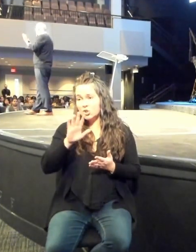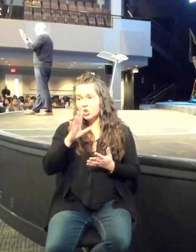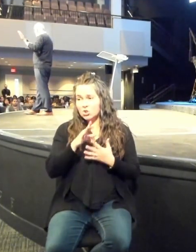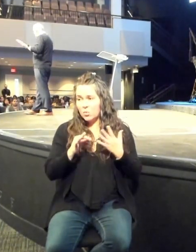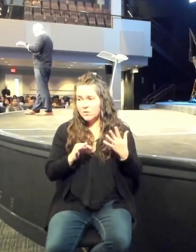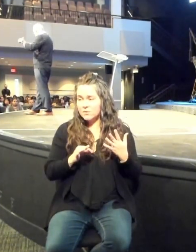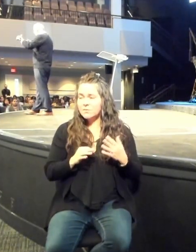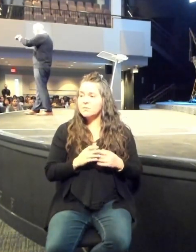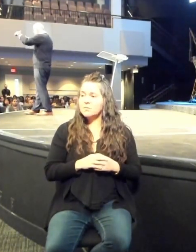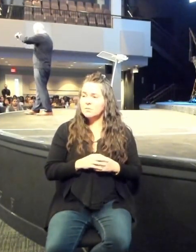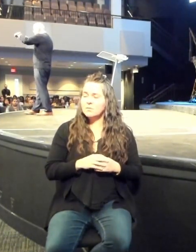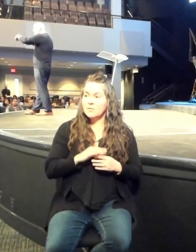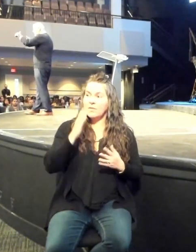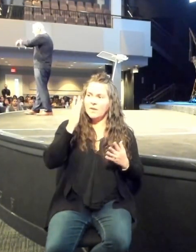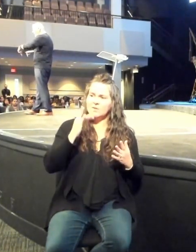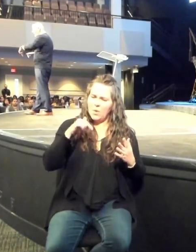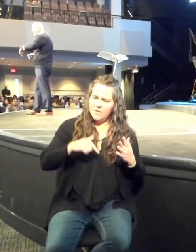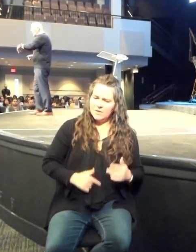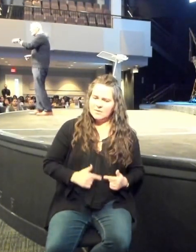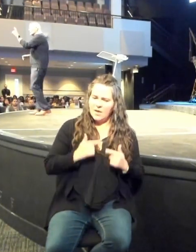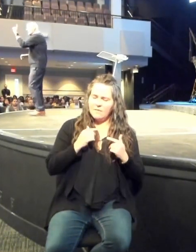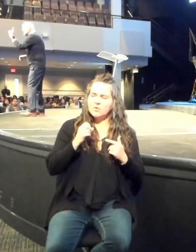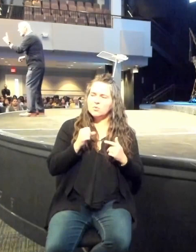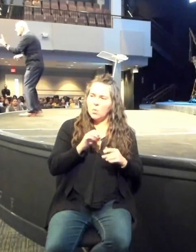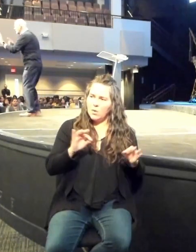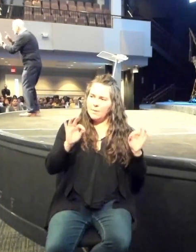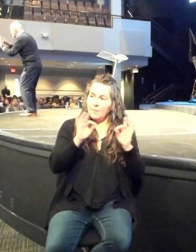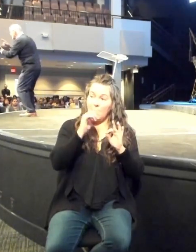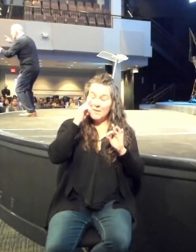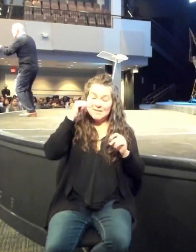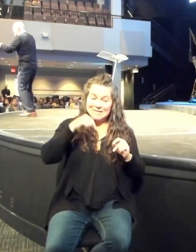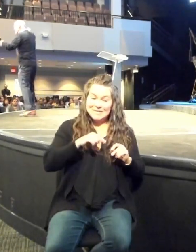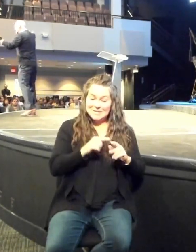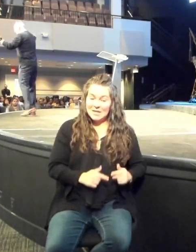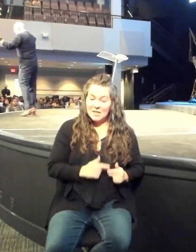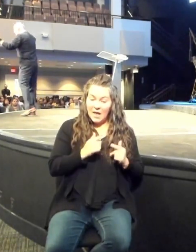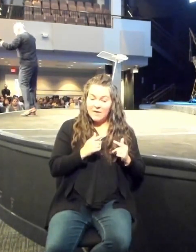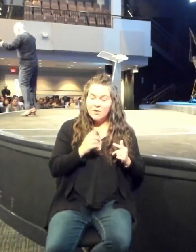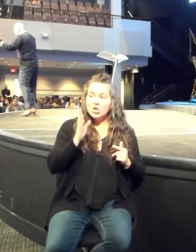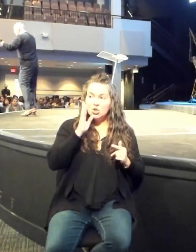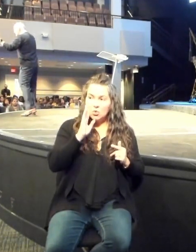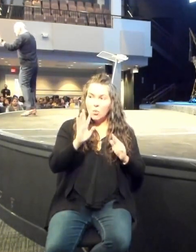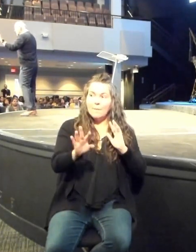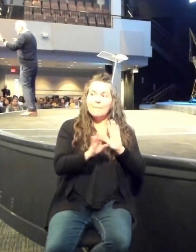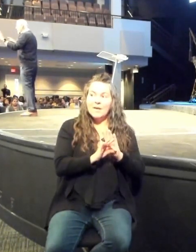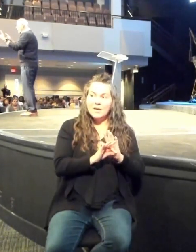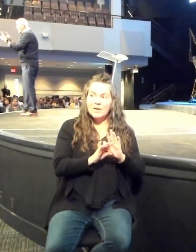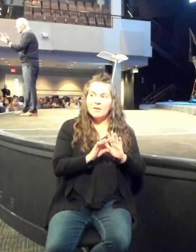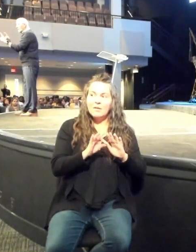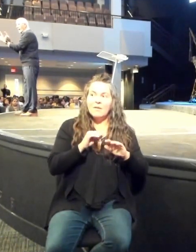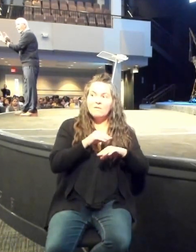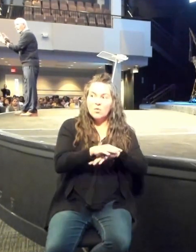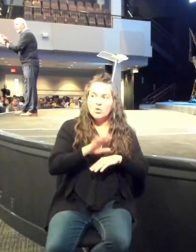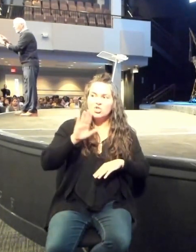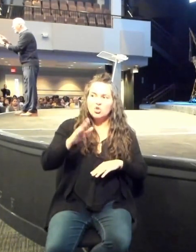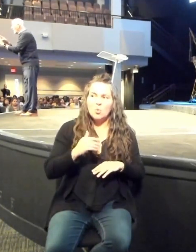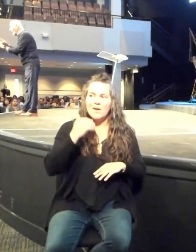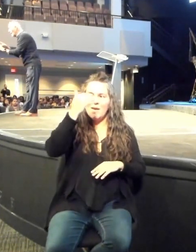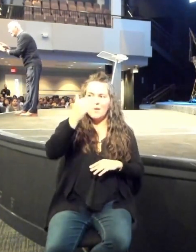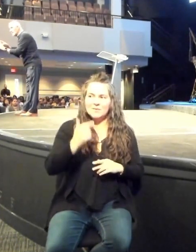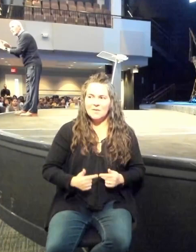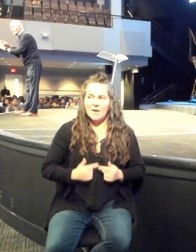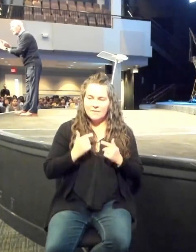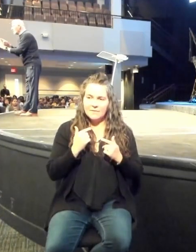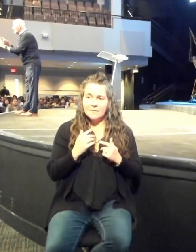So that's why this life is so important, because in this life, you're choosing for the next life. Amen.